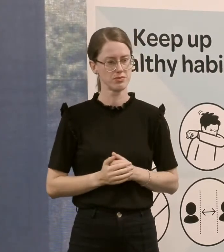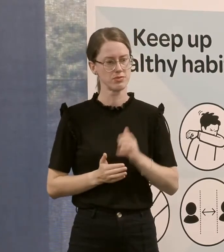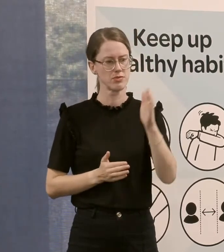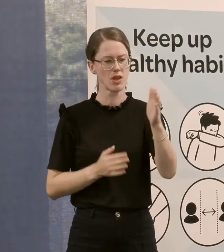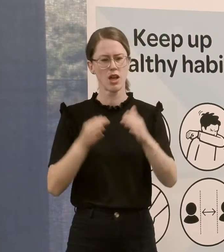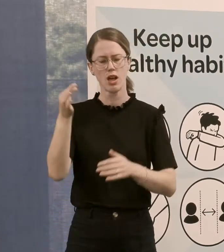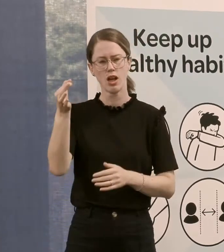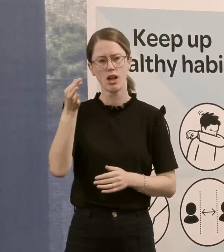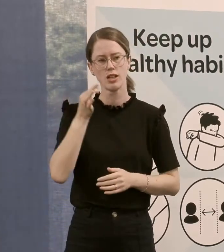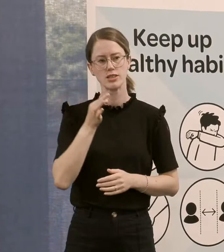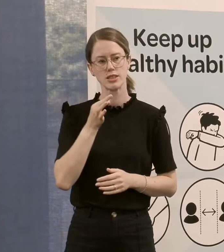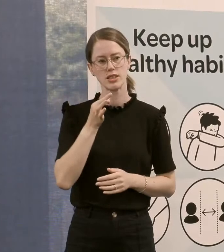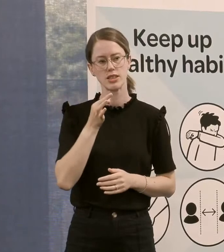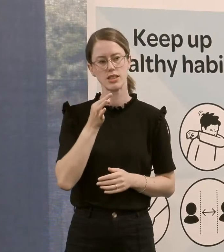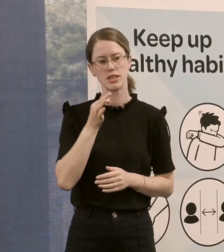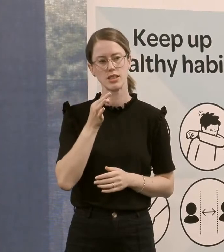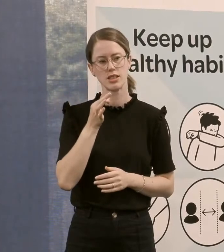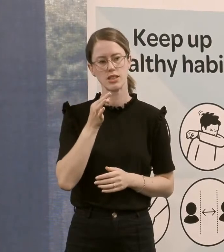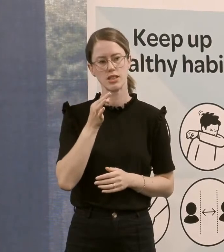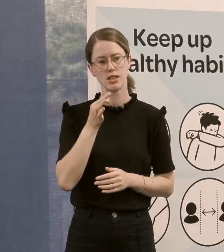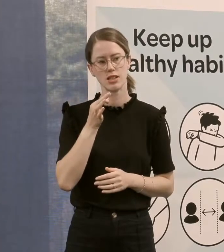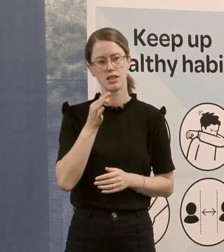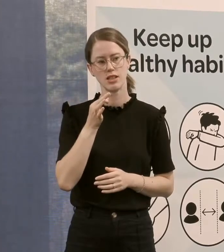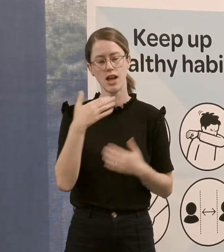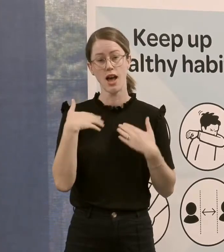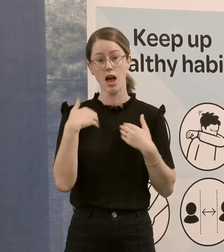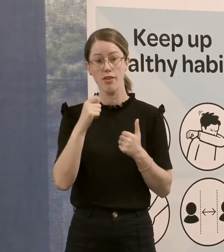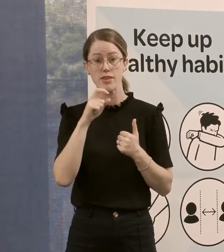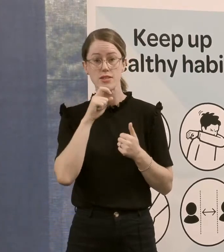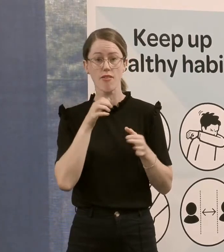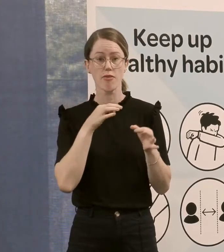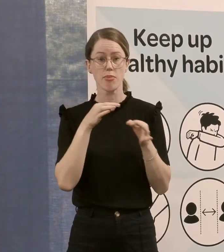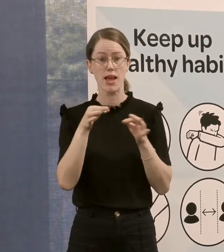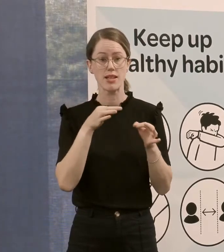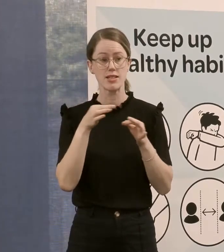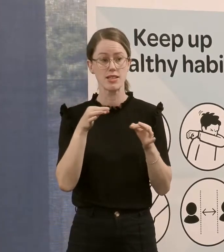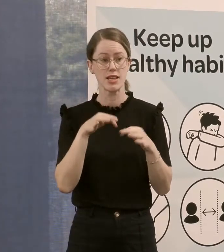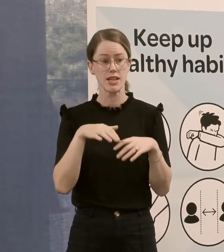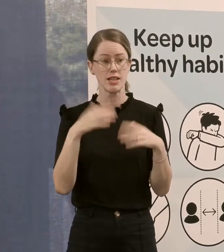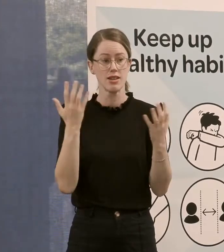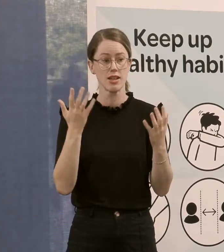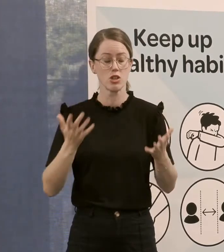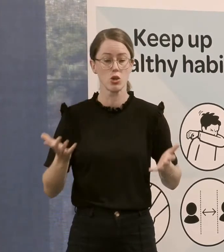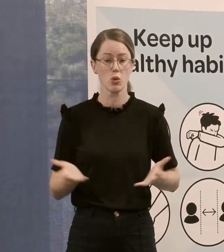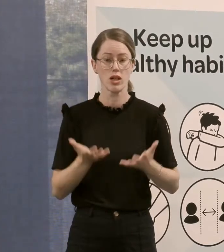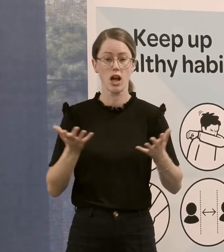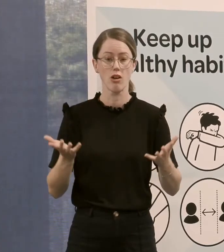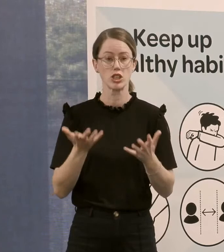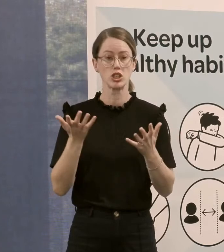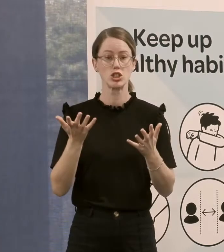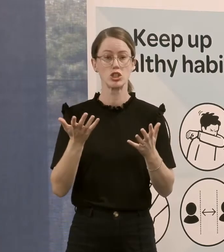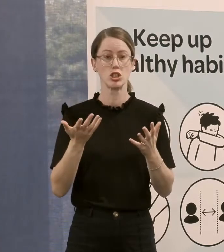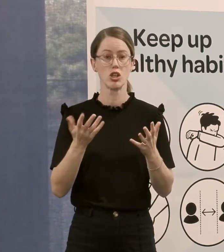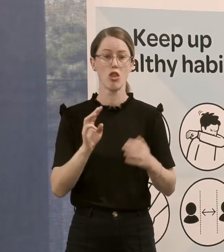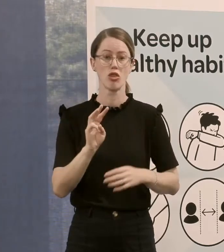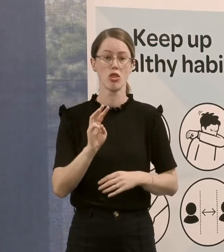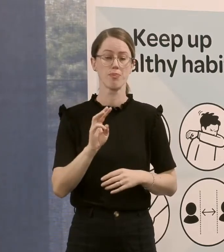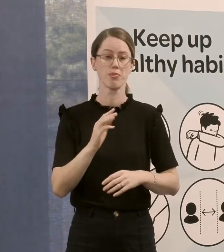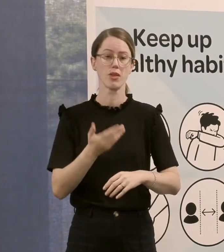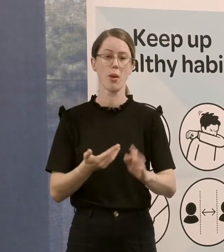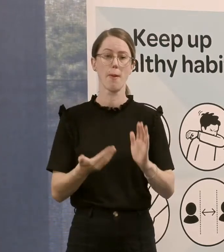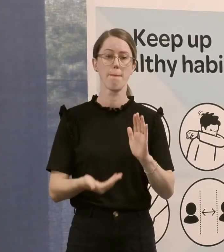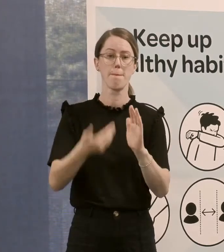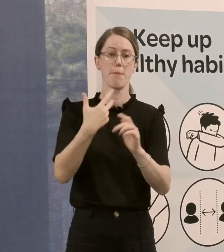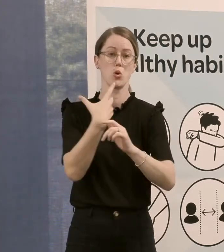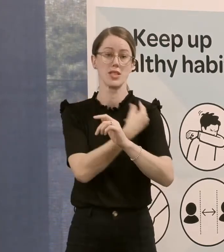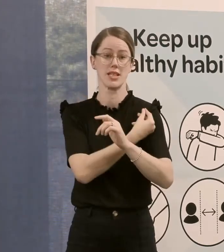if any initiatives or events have health officials planned to encourage an uptake in boosters? Yes, this is